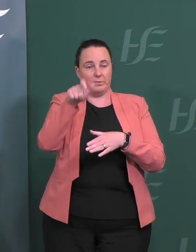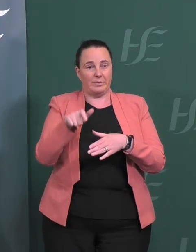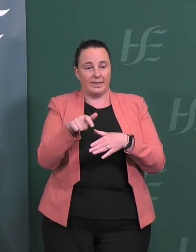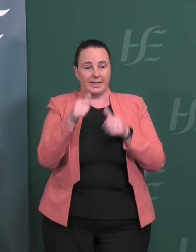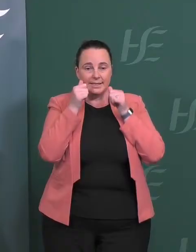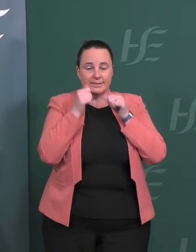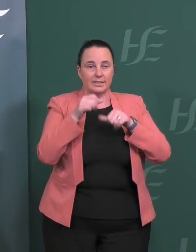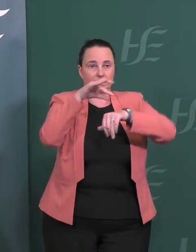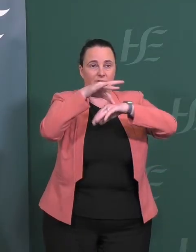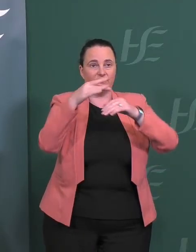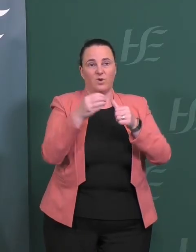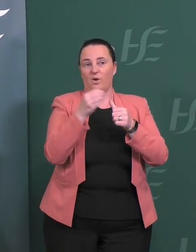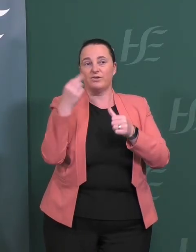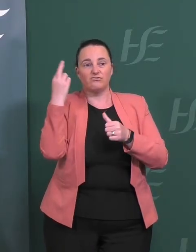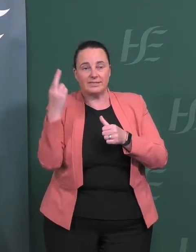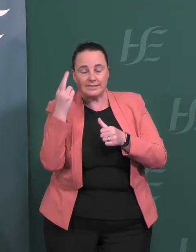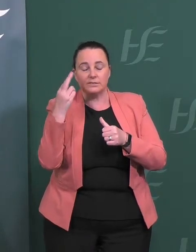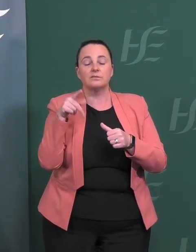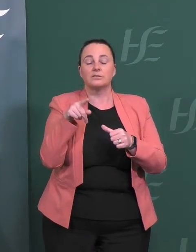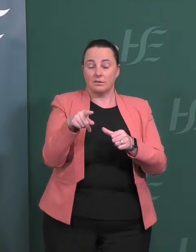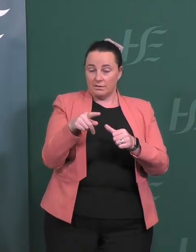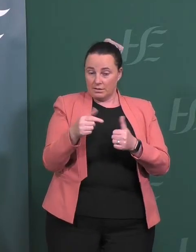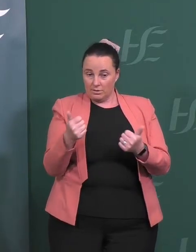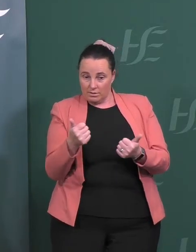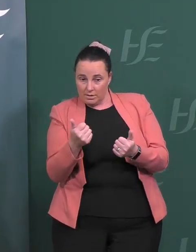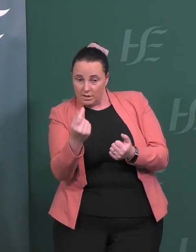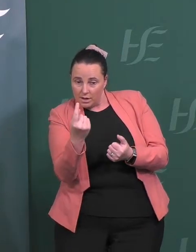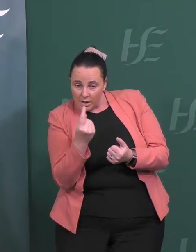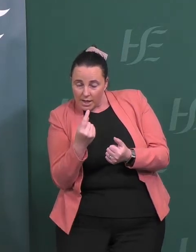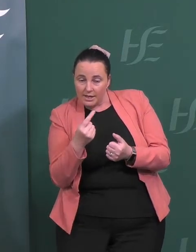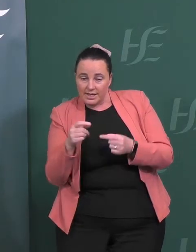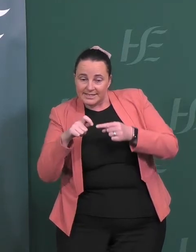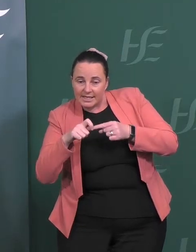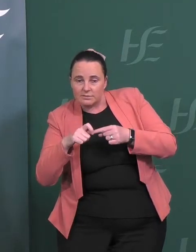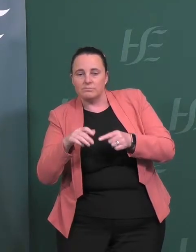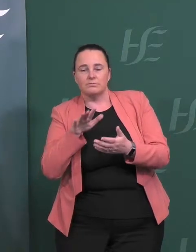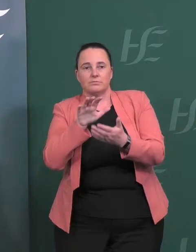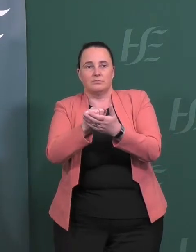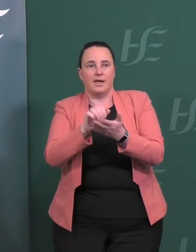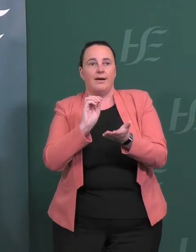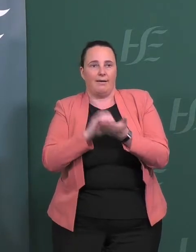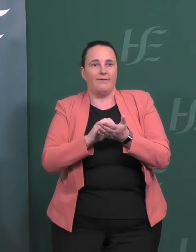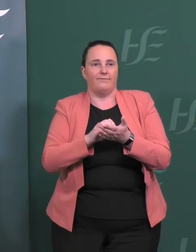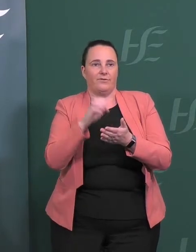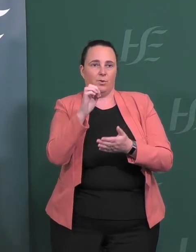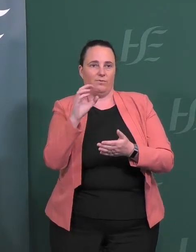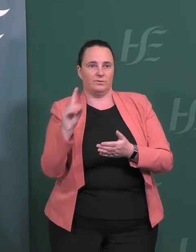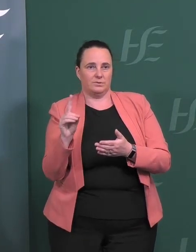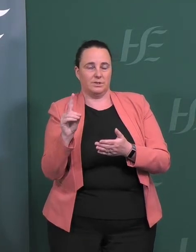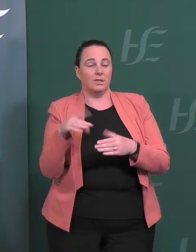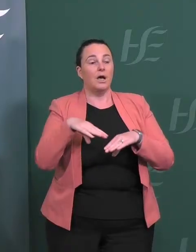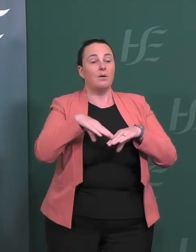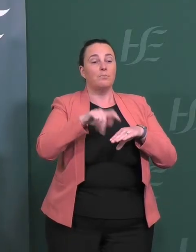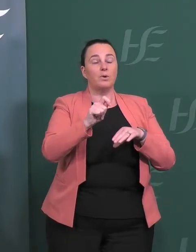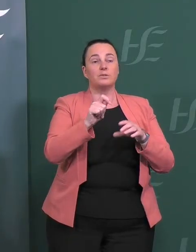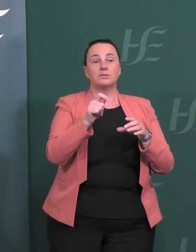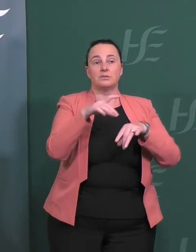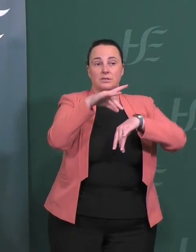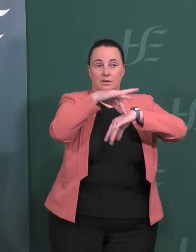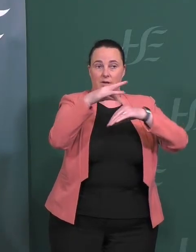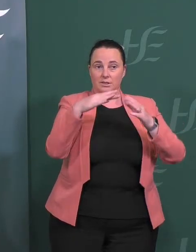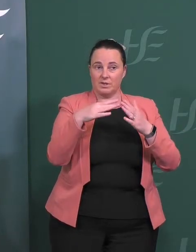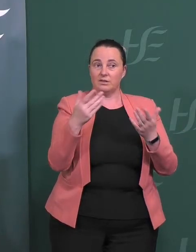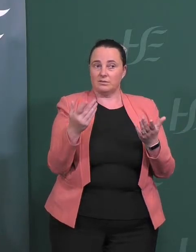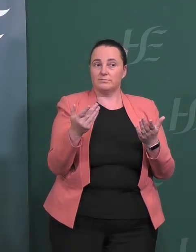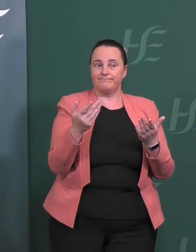other reasons and on being tested are positive for COVID. In most hospitals, COVID patients are indeed